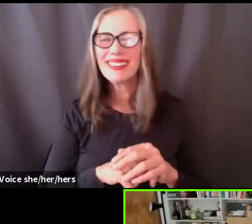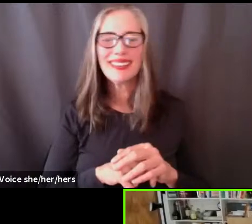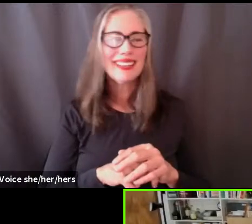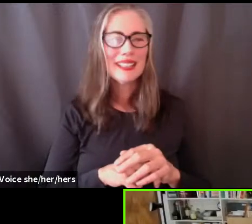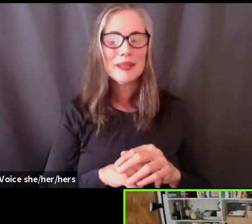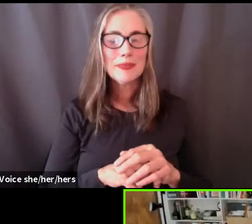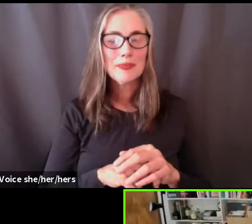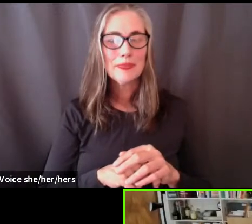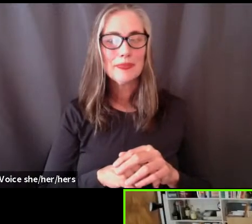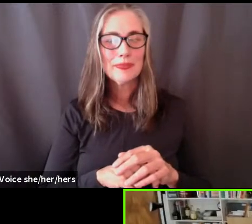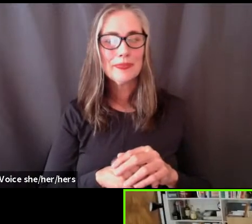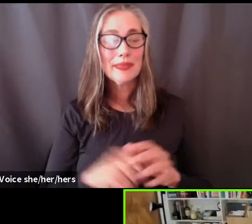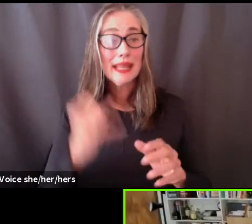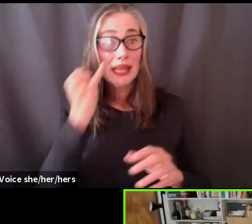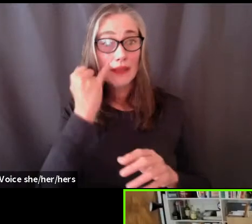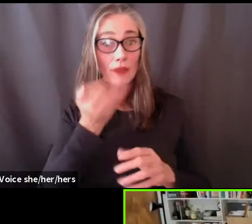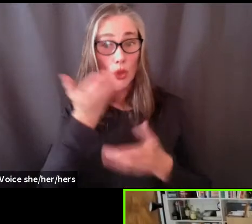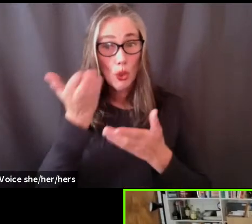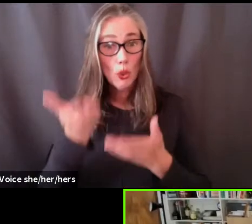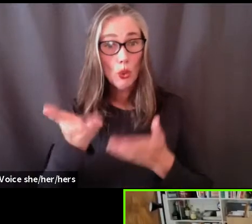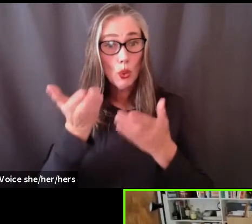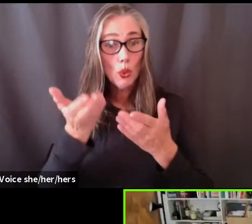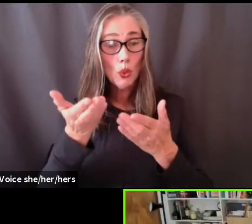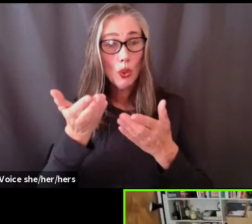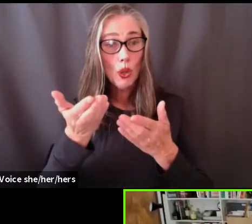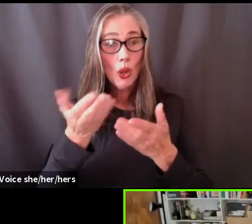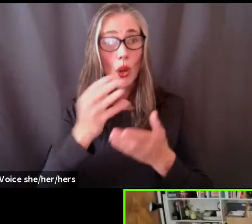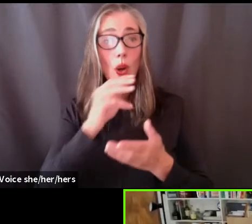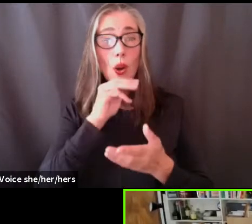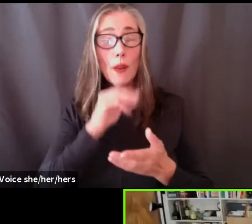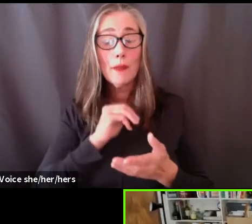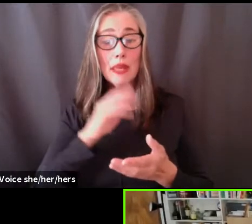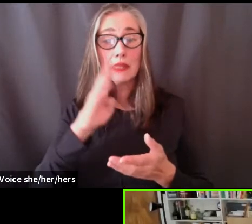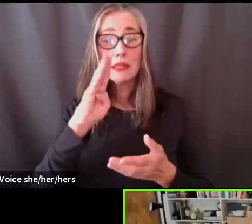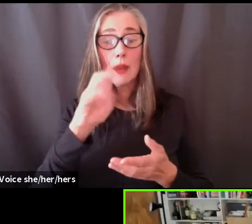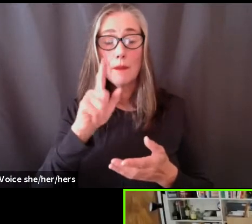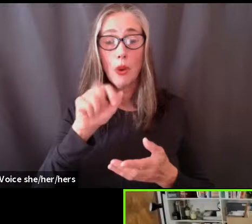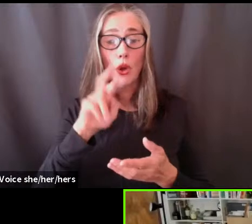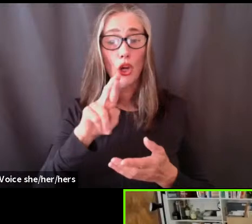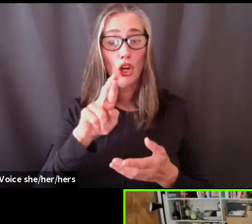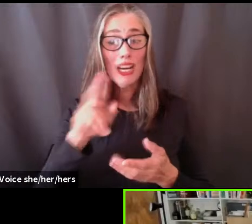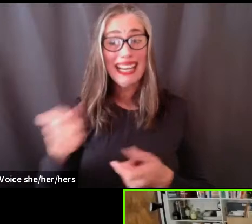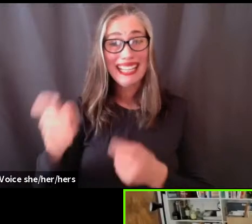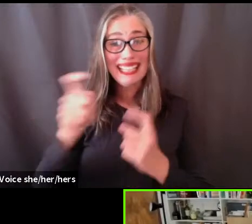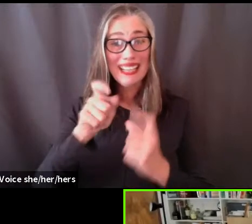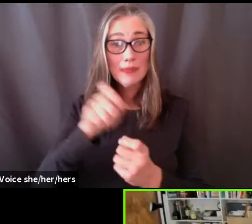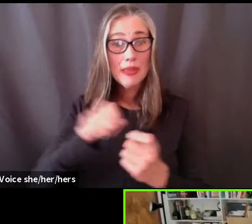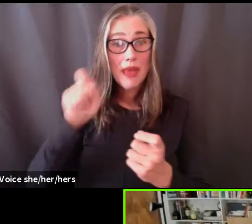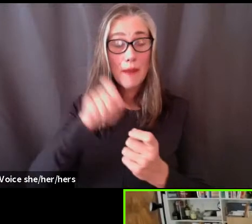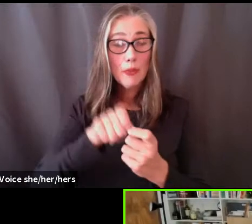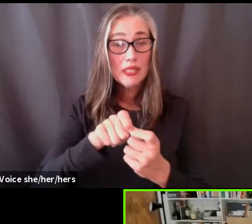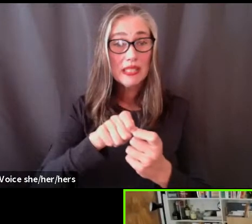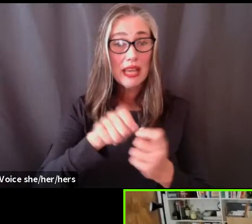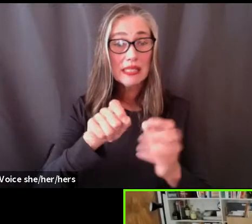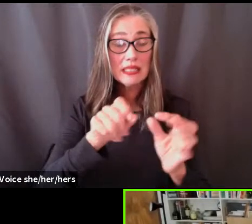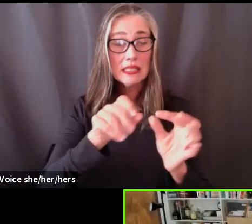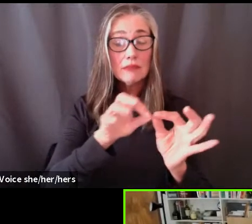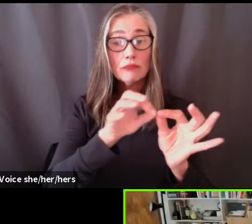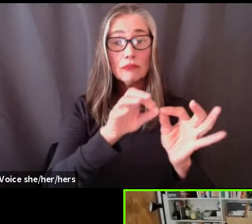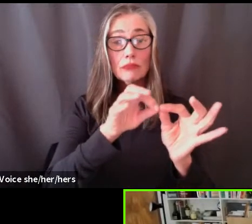If you or Ms. Bowler or following the staff memo would like to get me that precise chain, I would be happy to make a flow chart